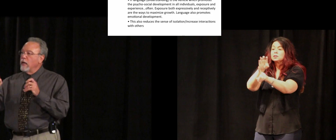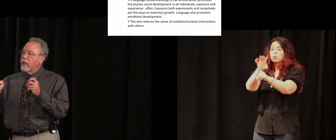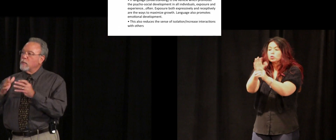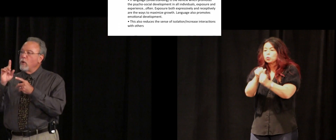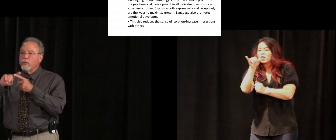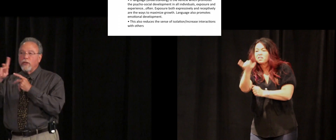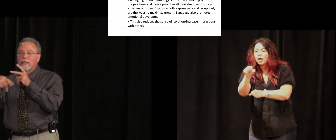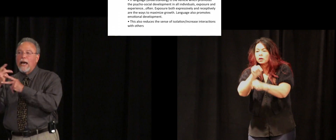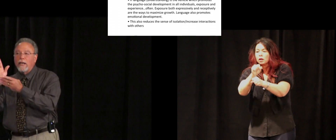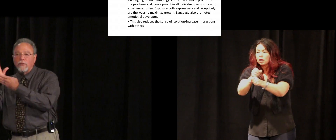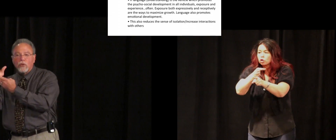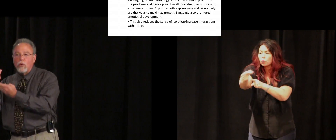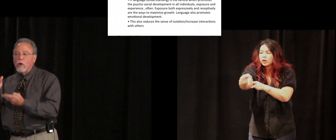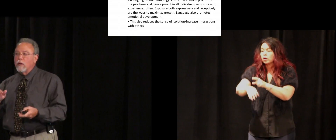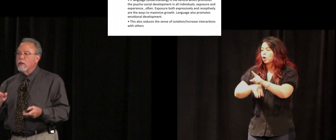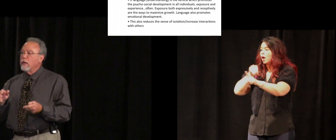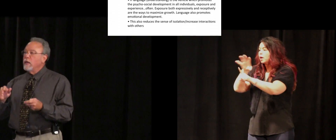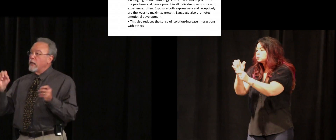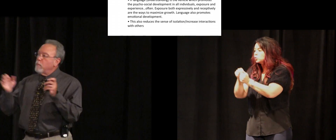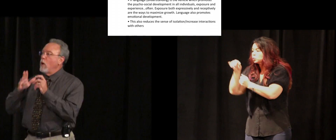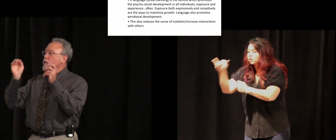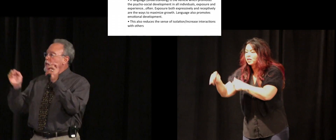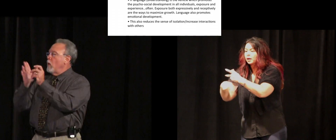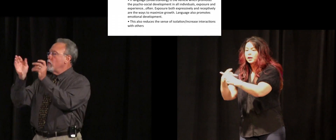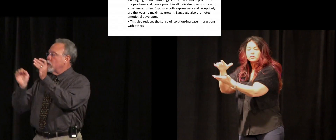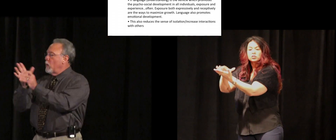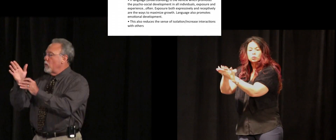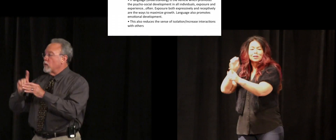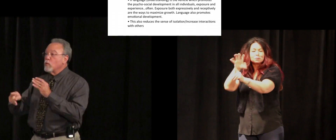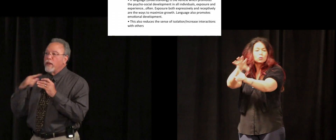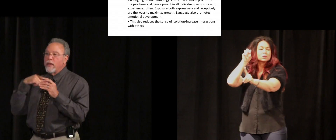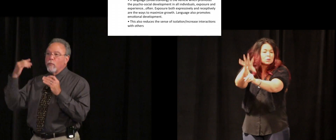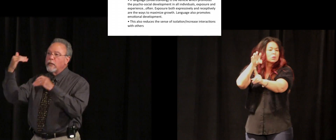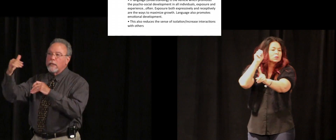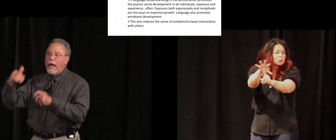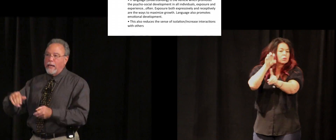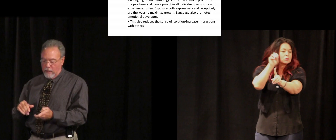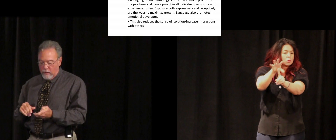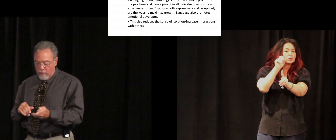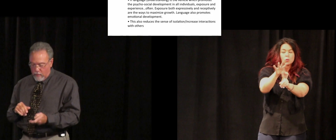This might be my last one. We already talked about punishment.